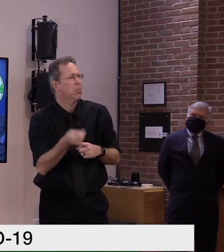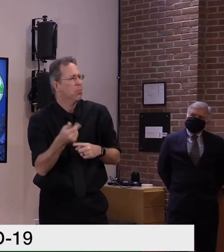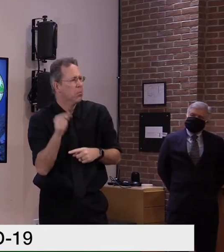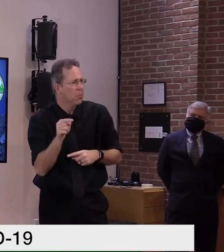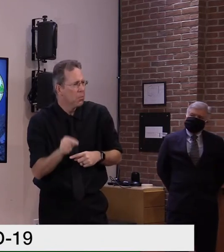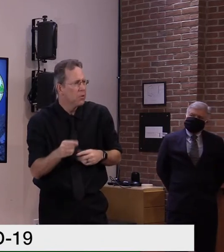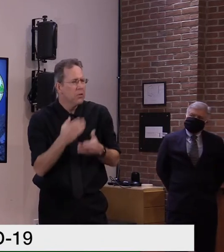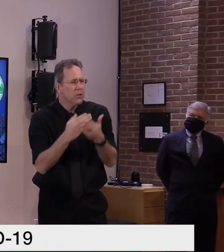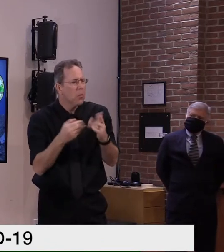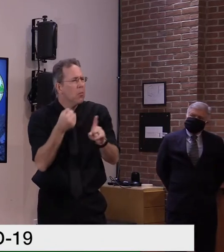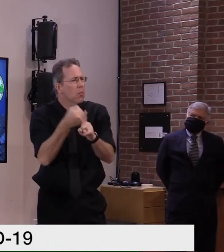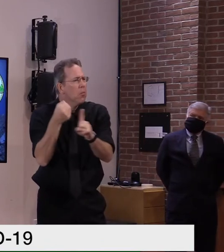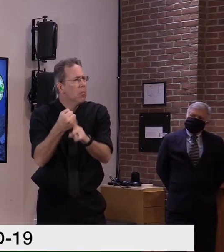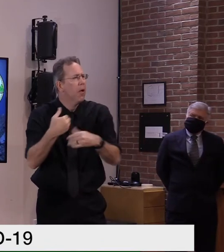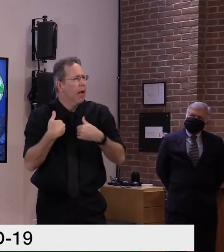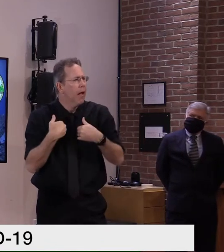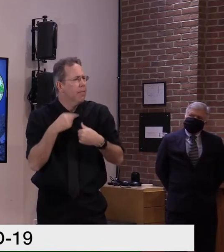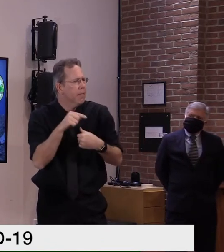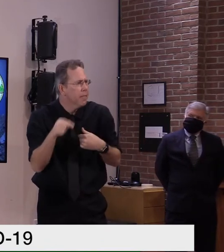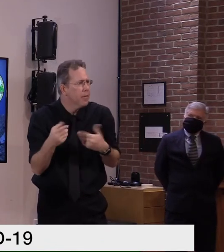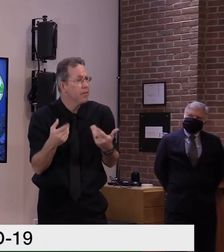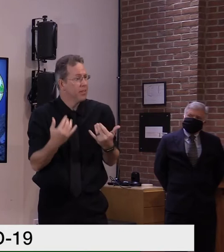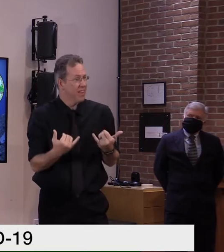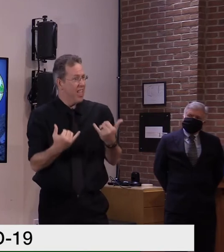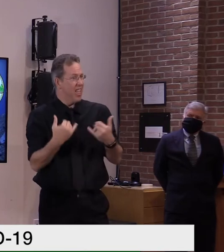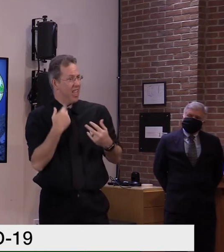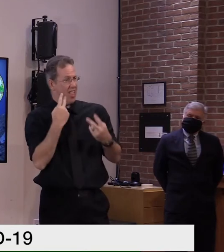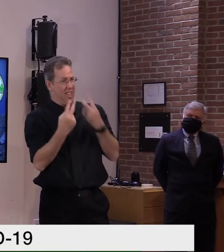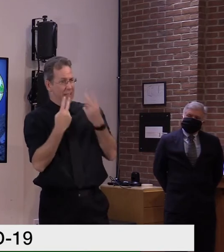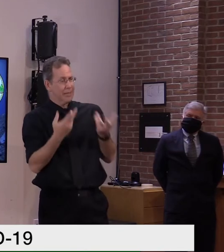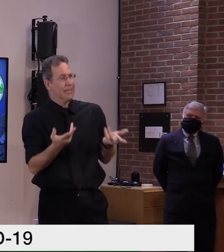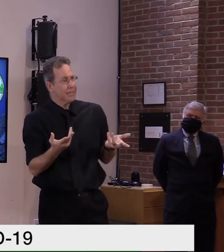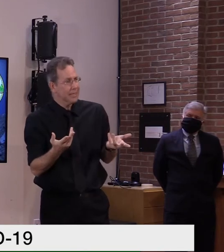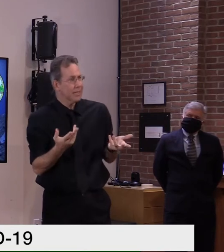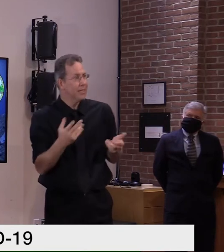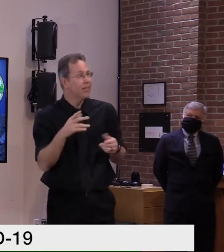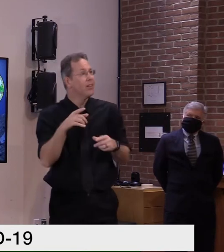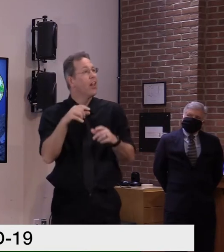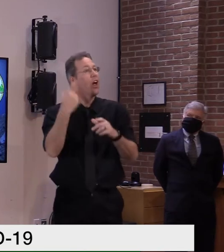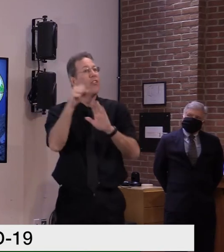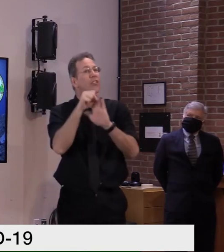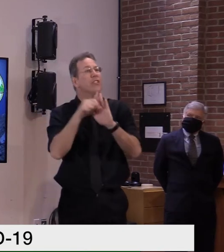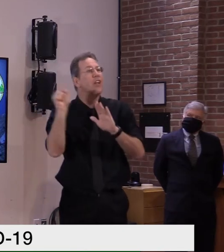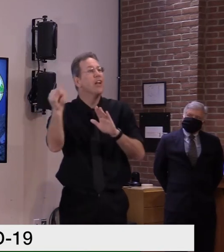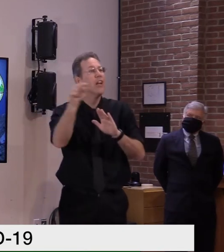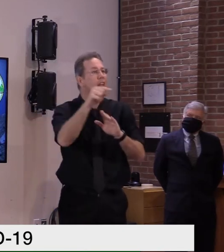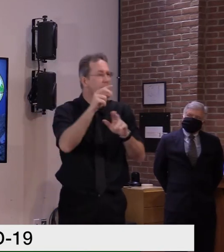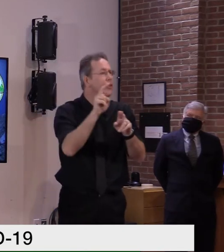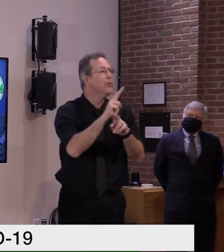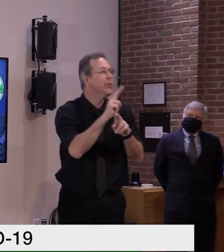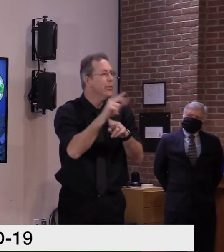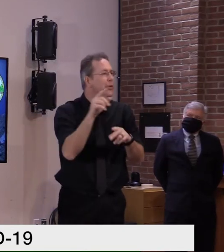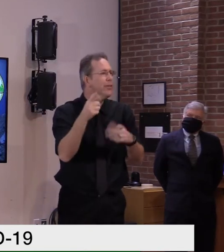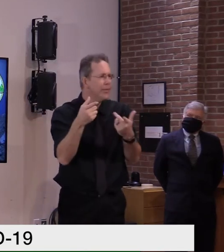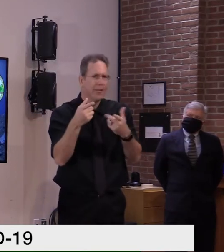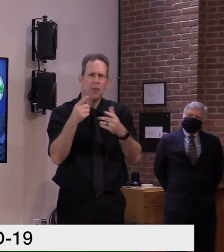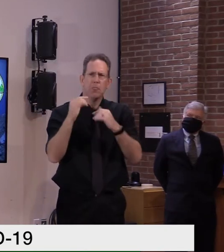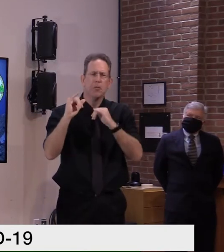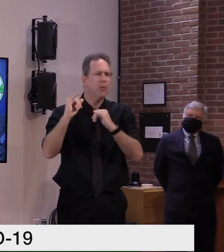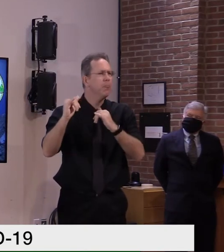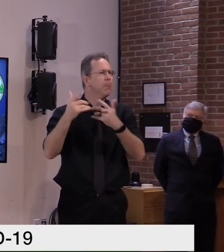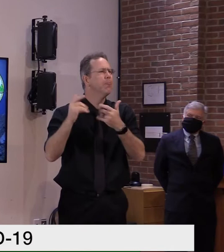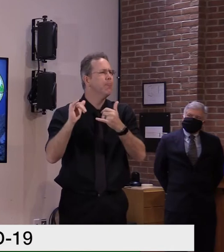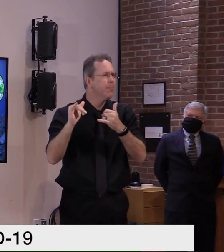But we do feel, based on the fact that many states like us that we fell into a category with had not reported